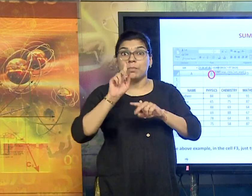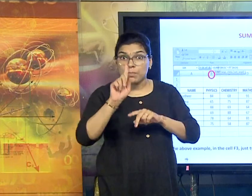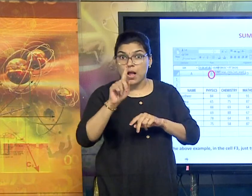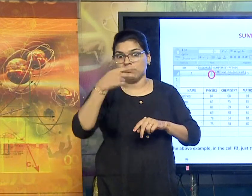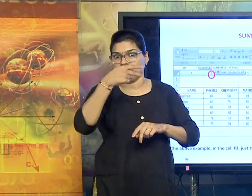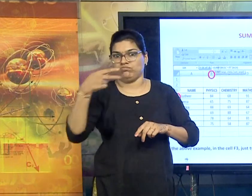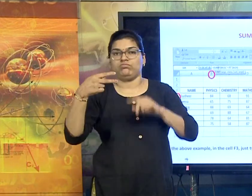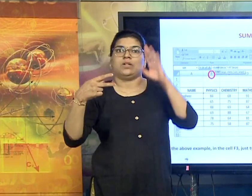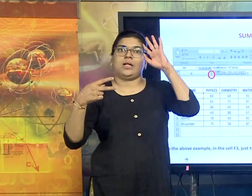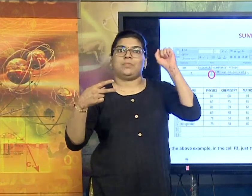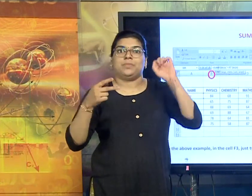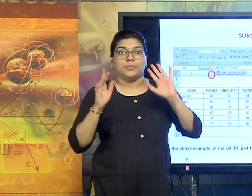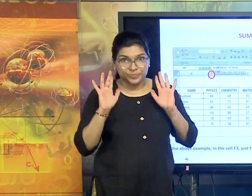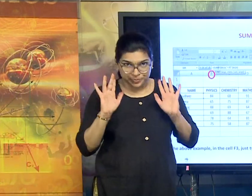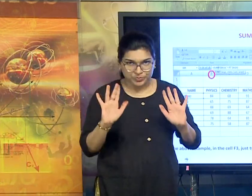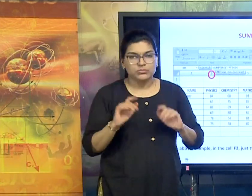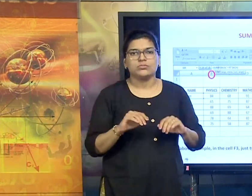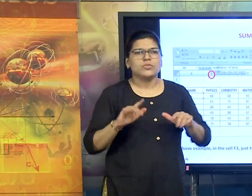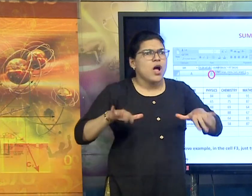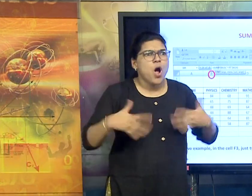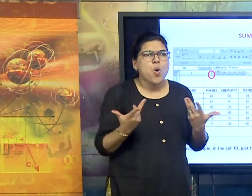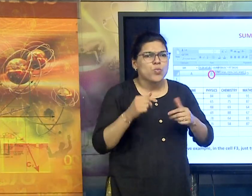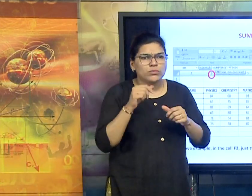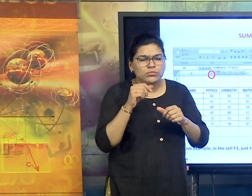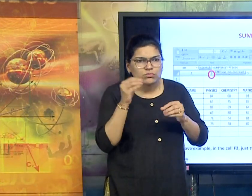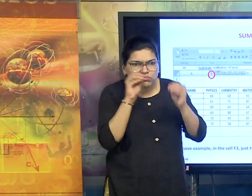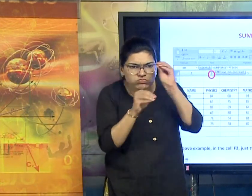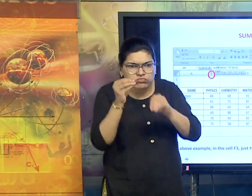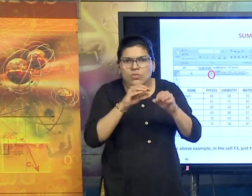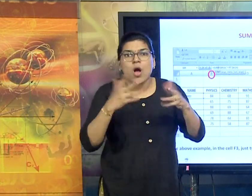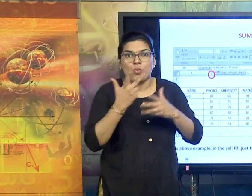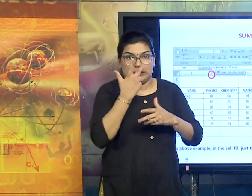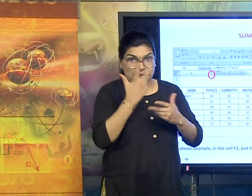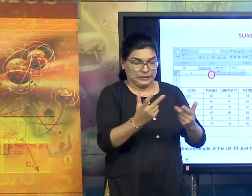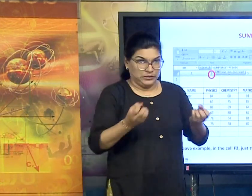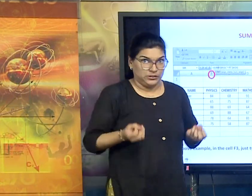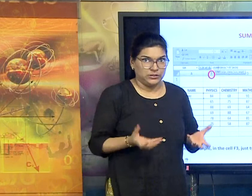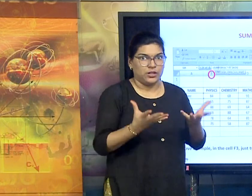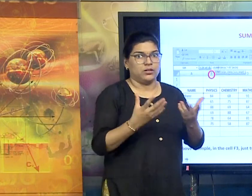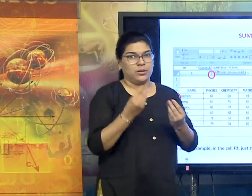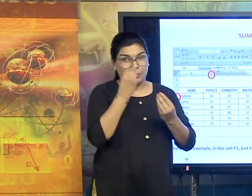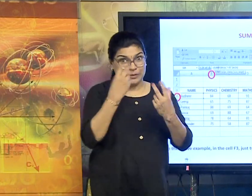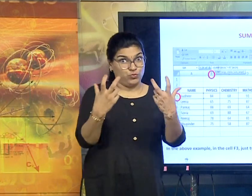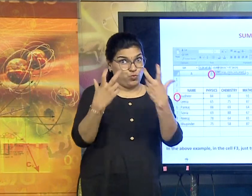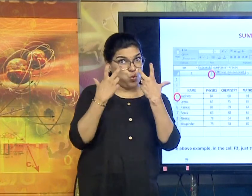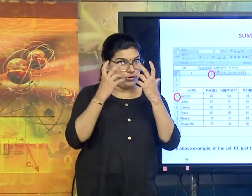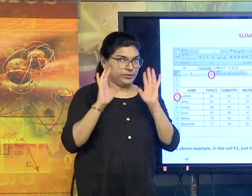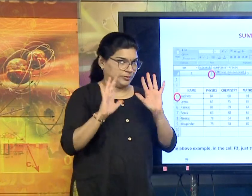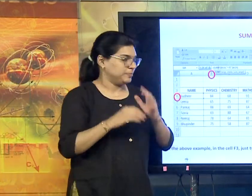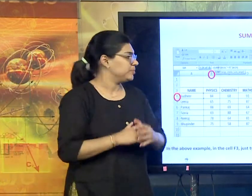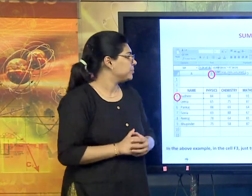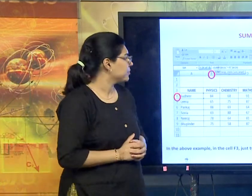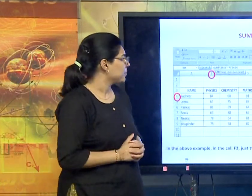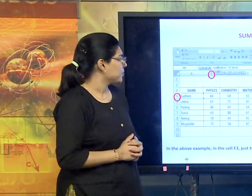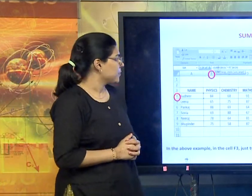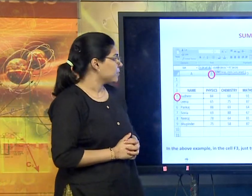of those numbers which are greater than some given number. So let us begin. You have to watch me